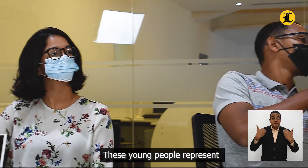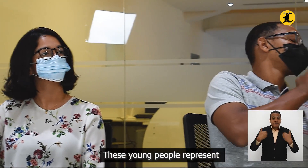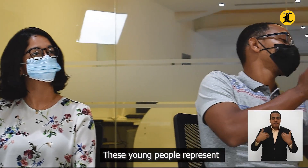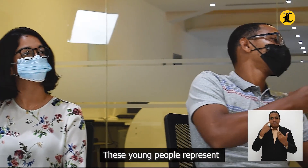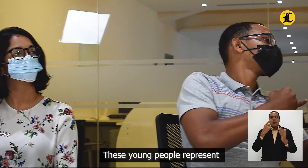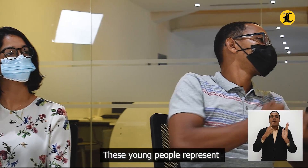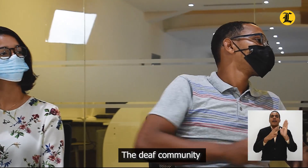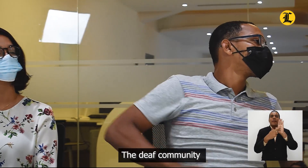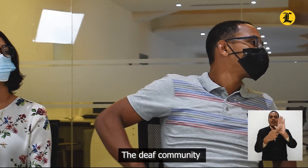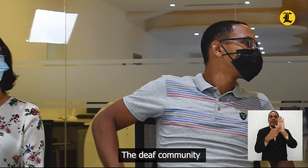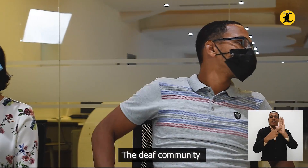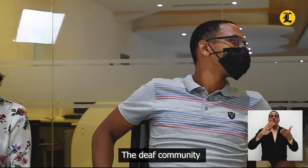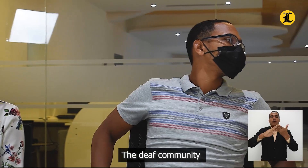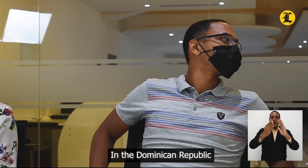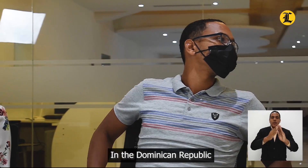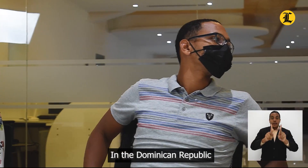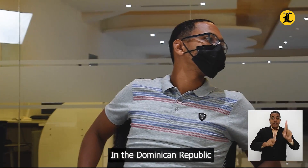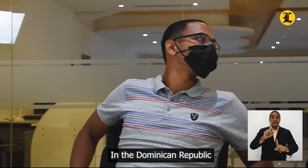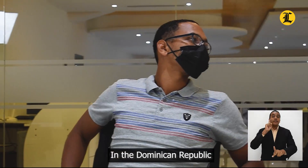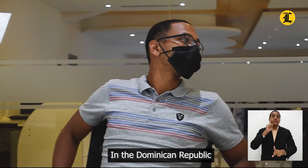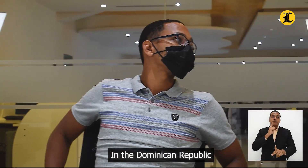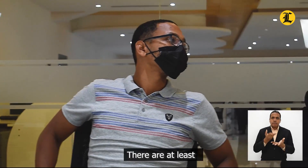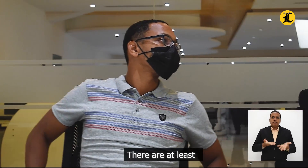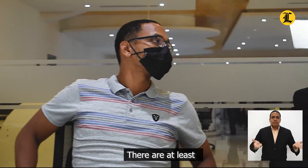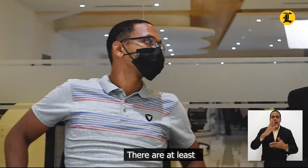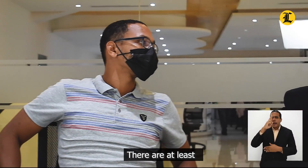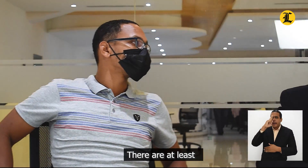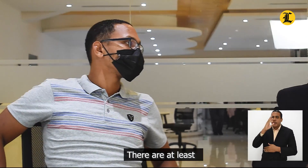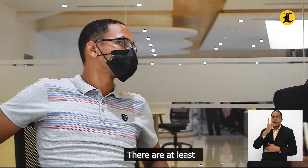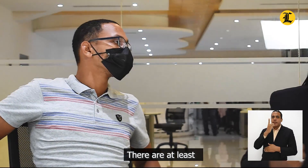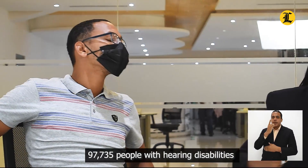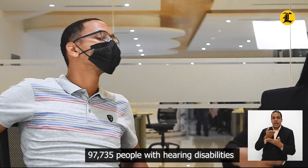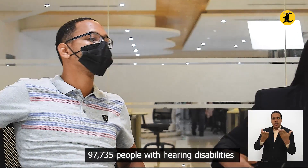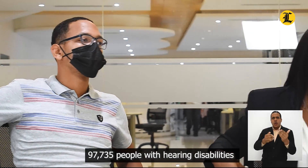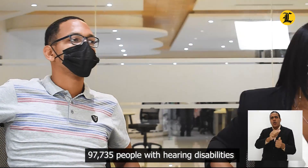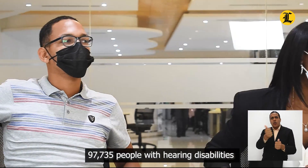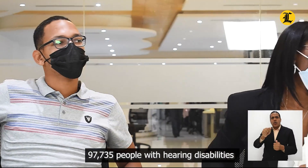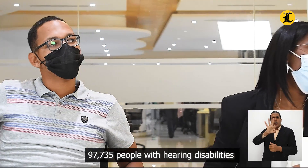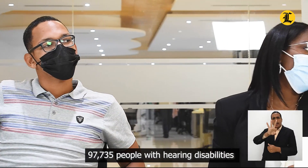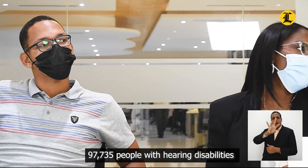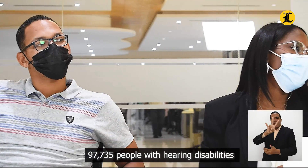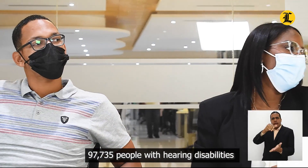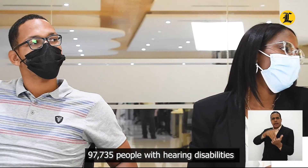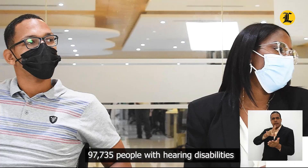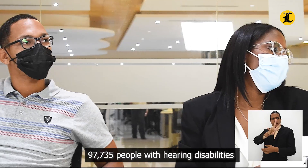These young people represent the deaf community in the Dominican Republic. There are at least